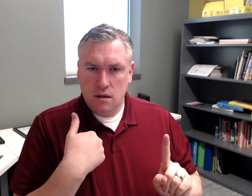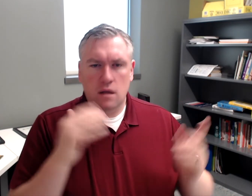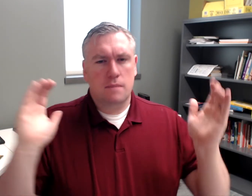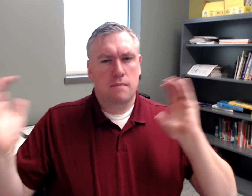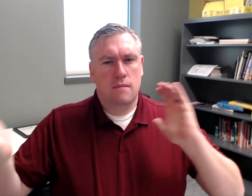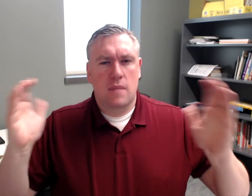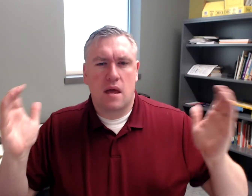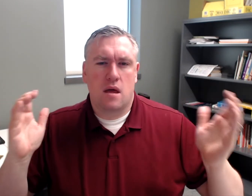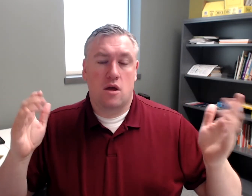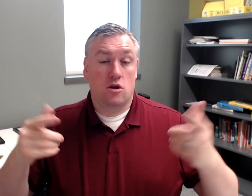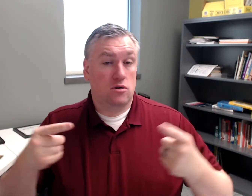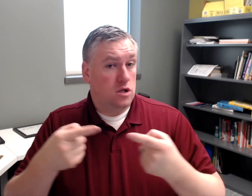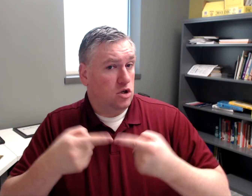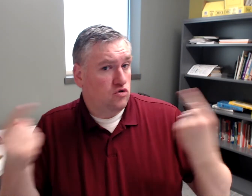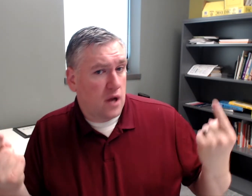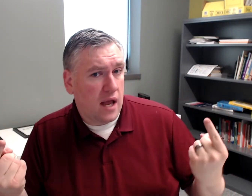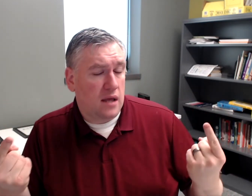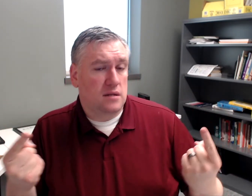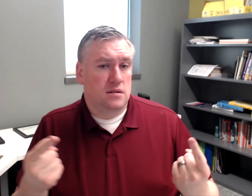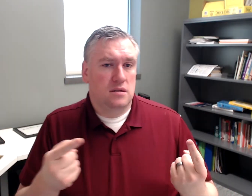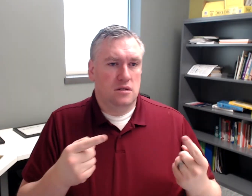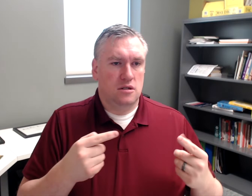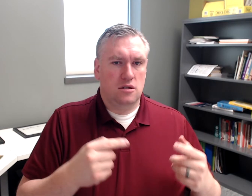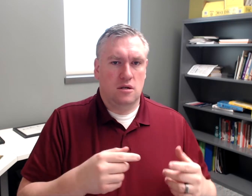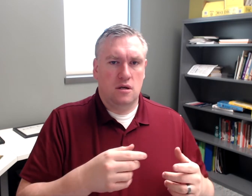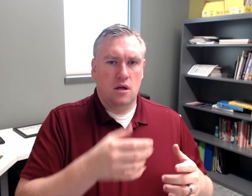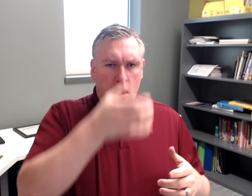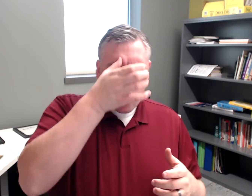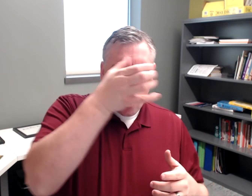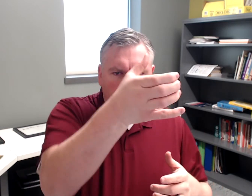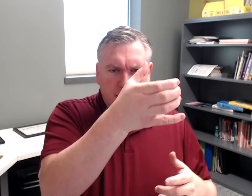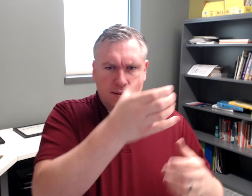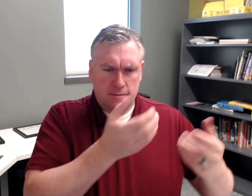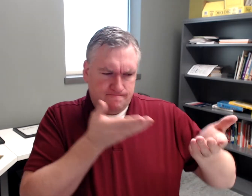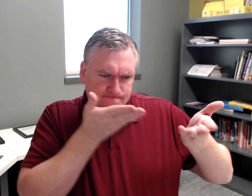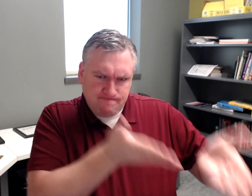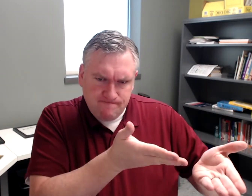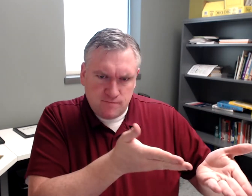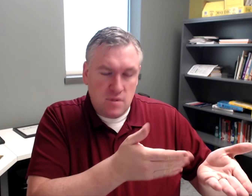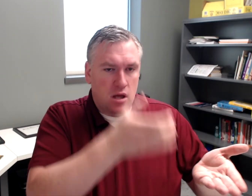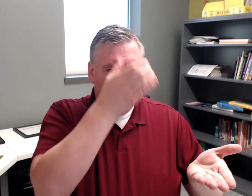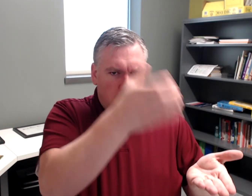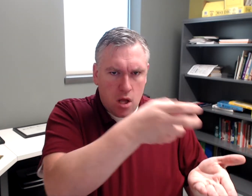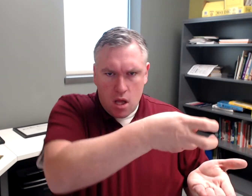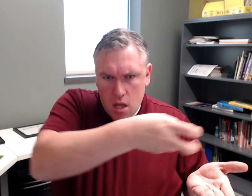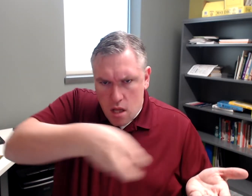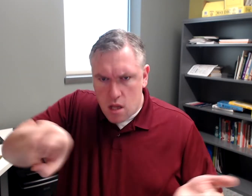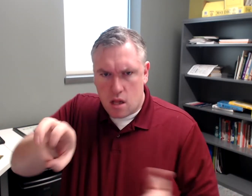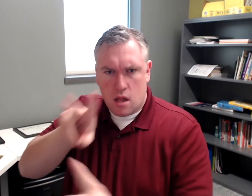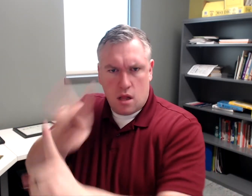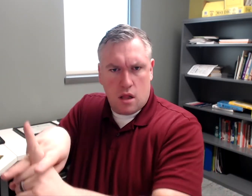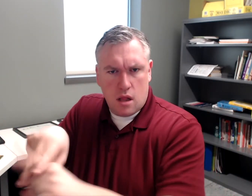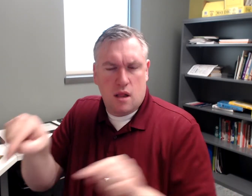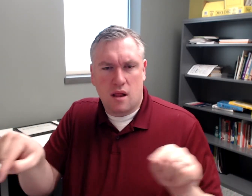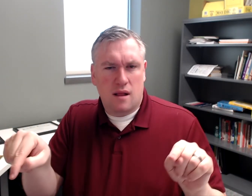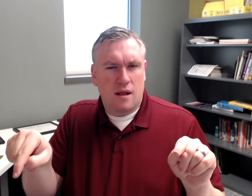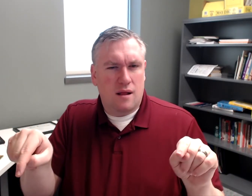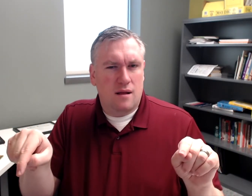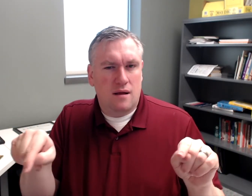start it in ASL and make those comparisons and those contrasts in the languages. The concept, learn it in